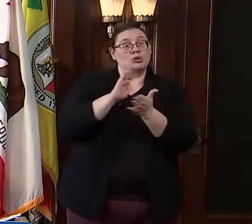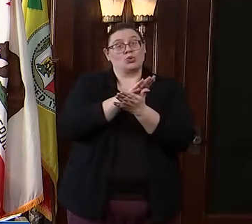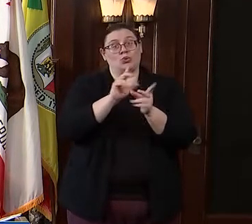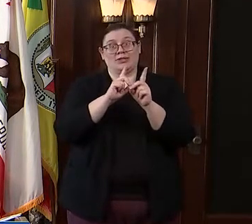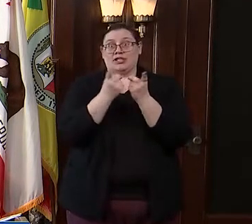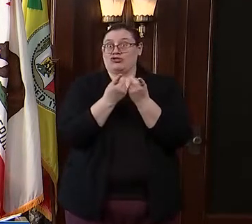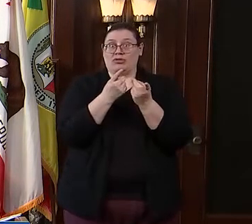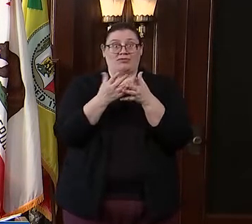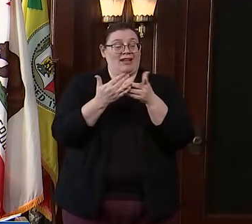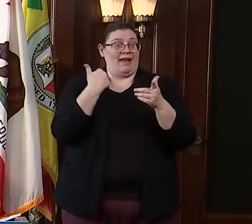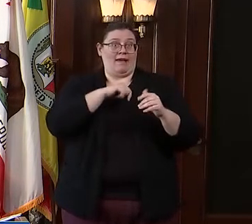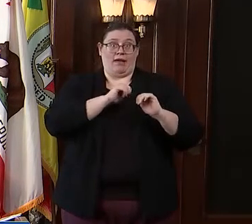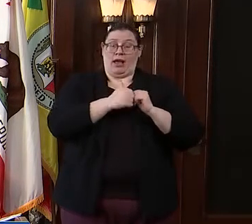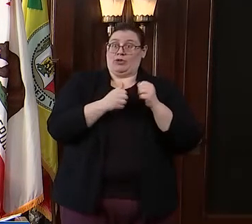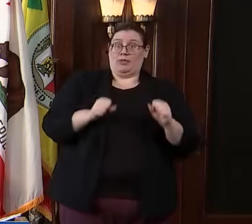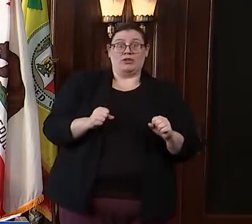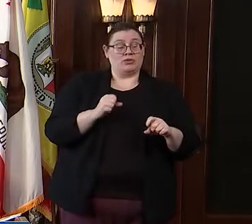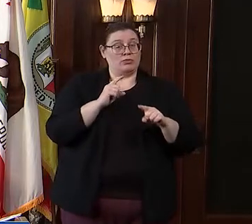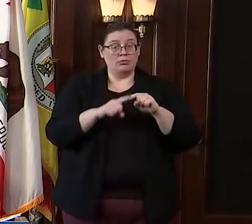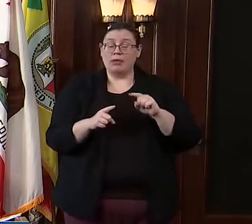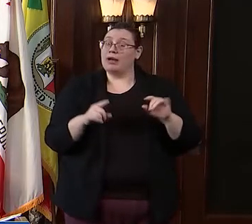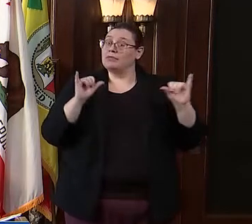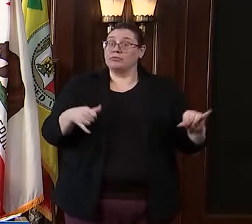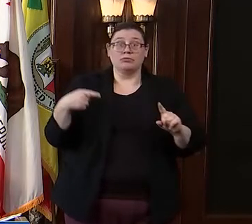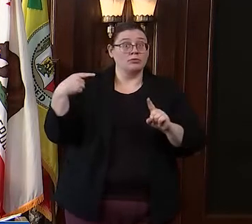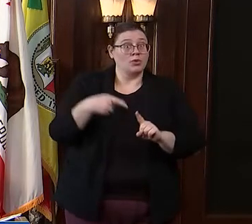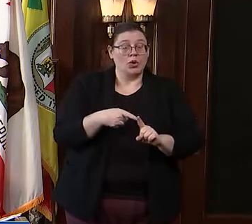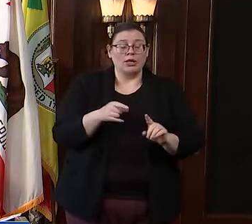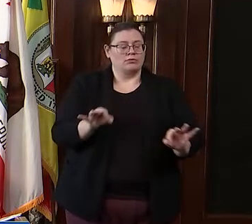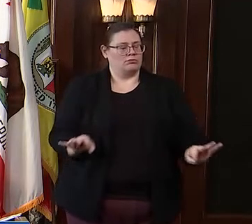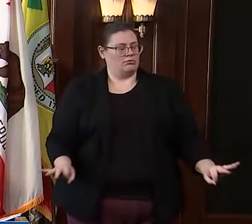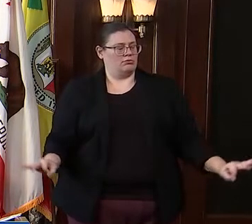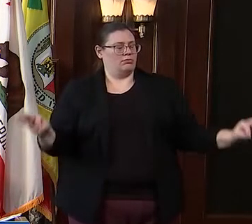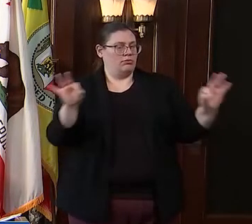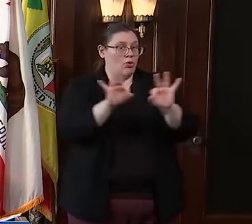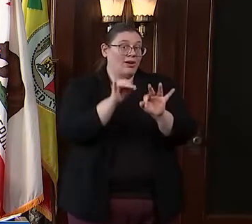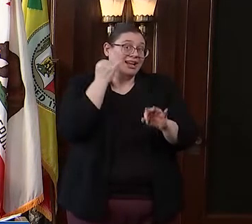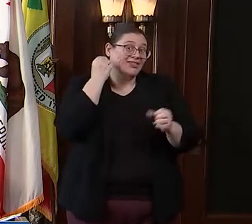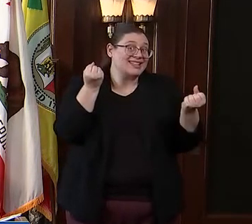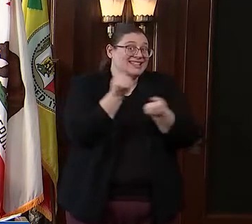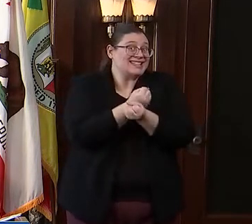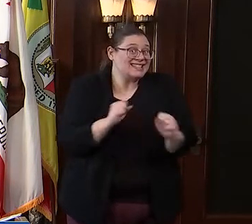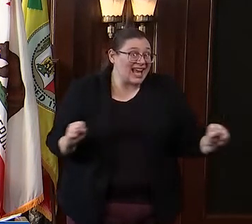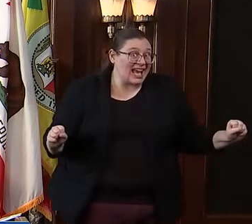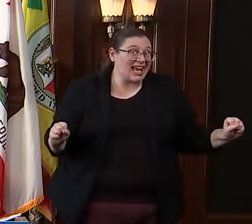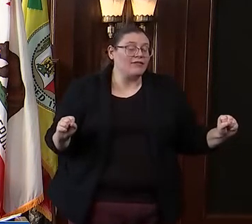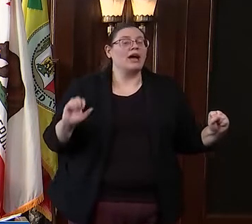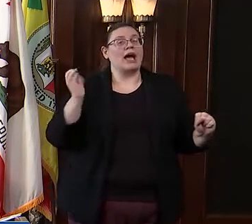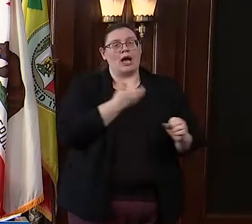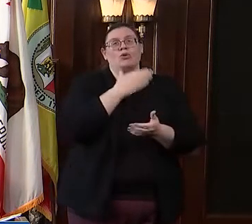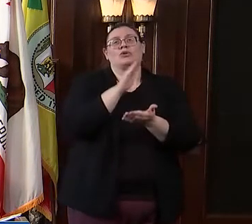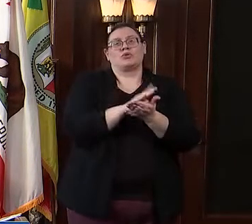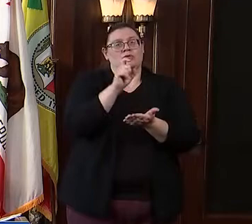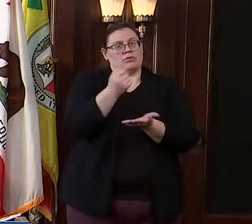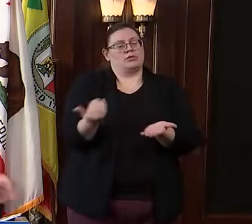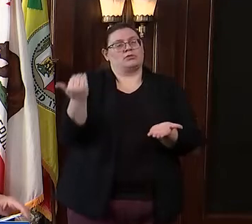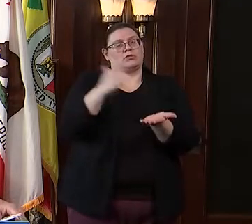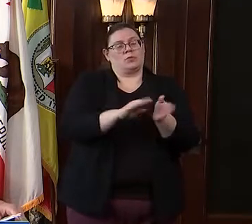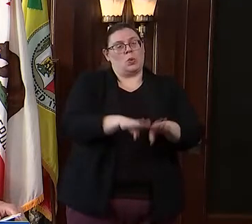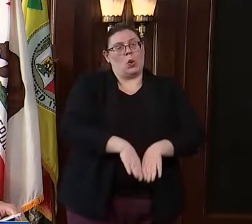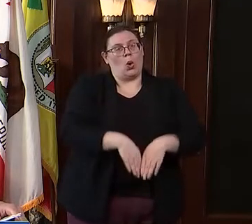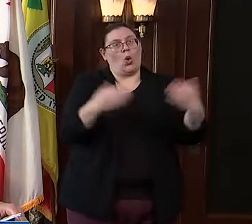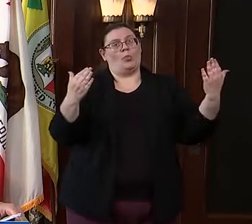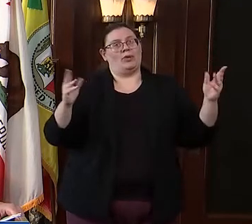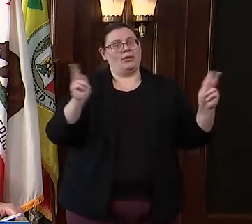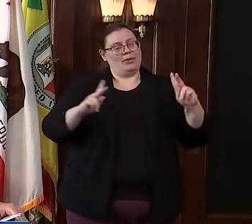possible, but I want to end where we started. We do need to, as long as we can do it safely, get our schools back open, get people